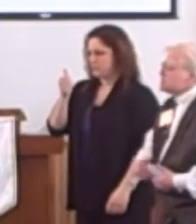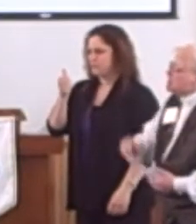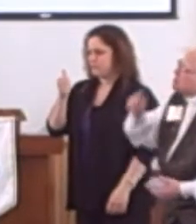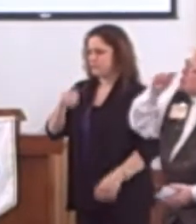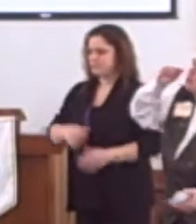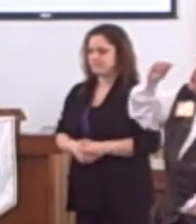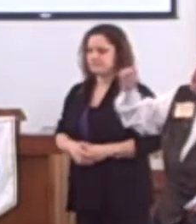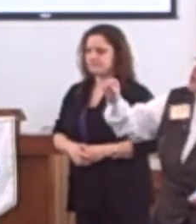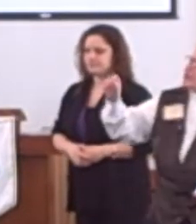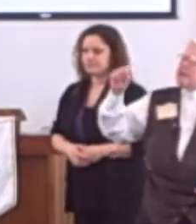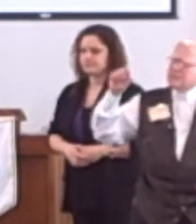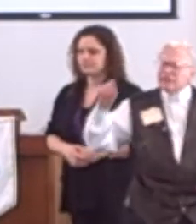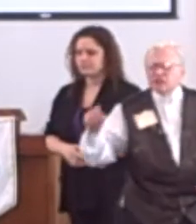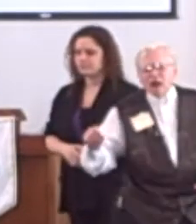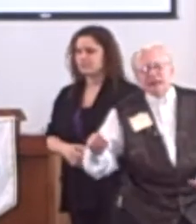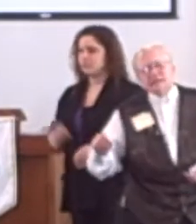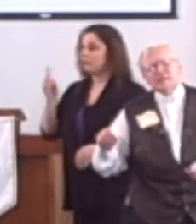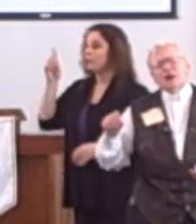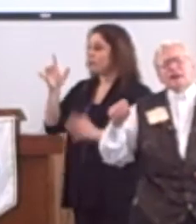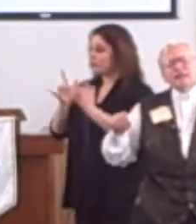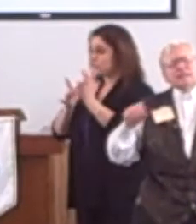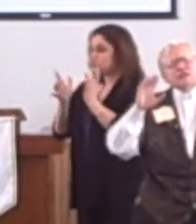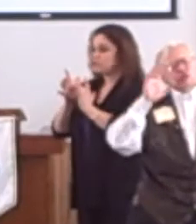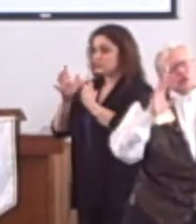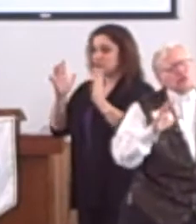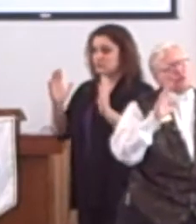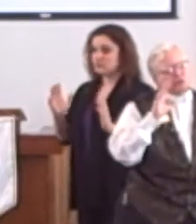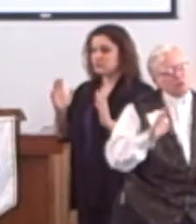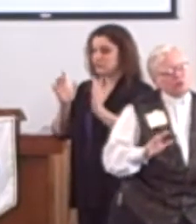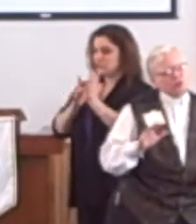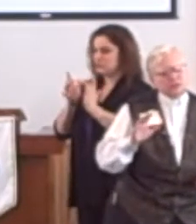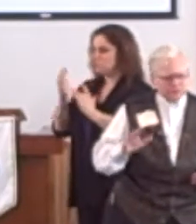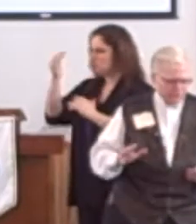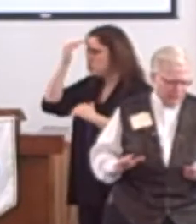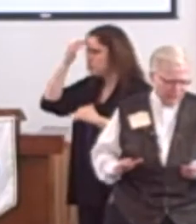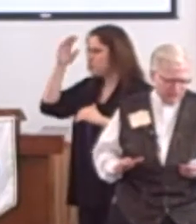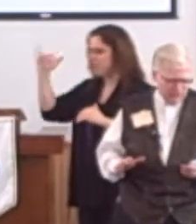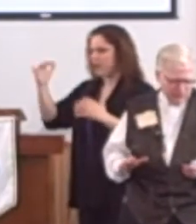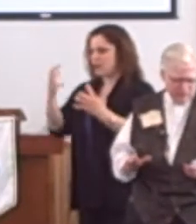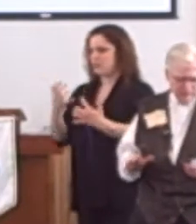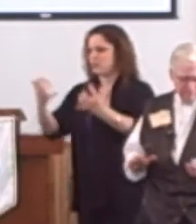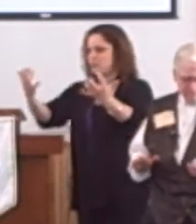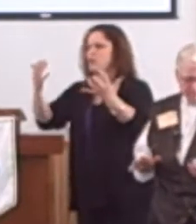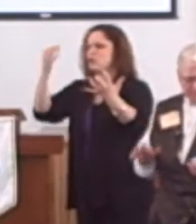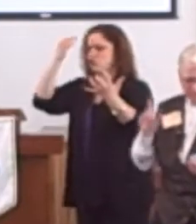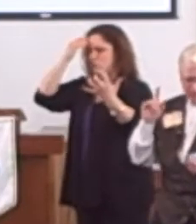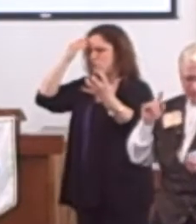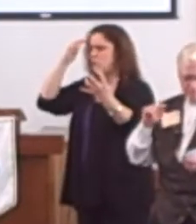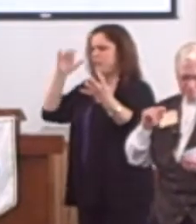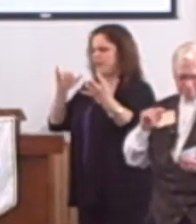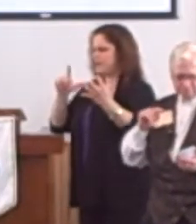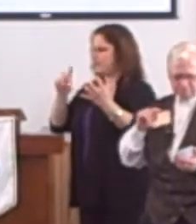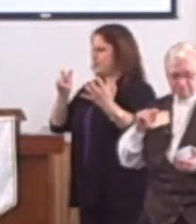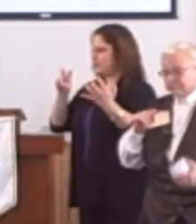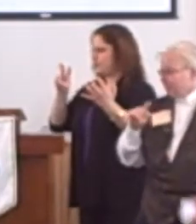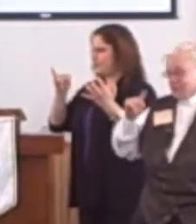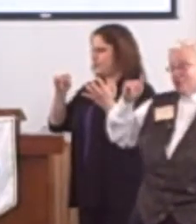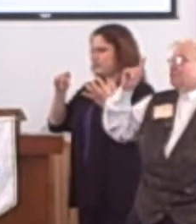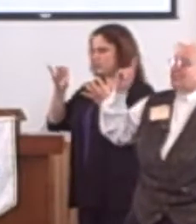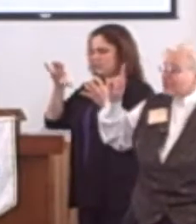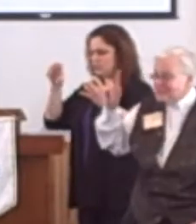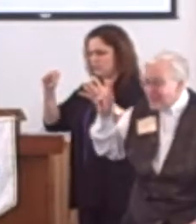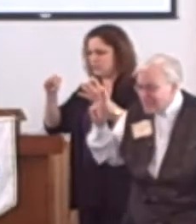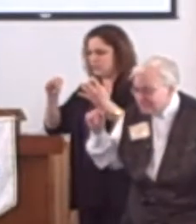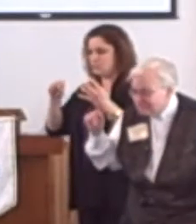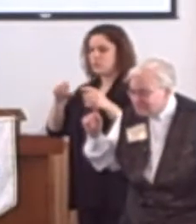And Jesus, knowing that his audience knew the words of Leviticus, said,